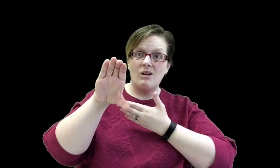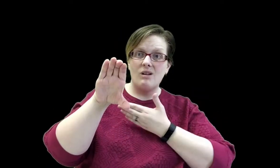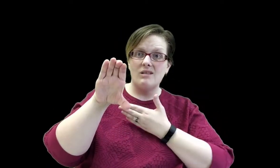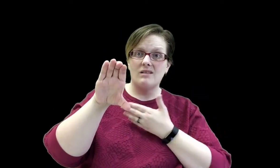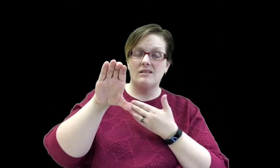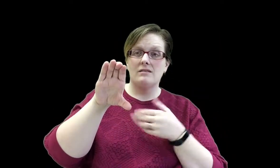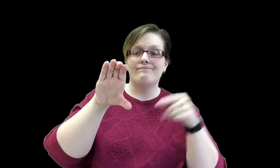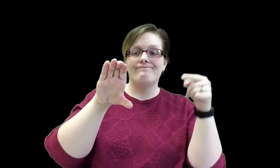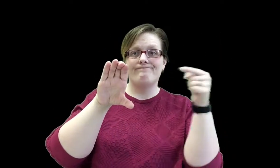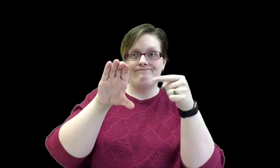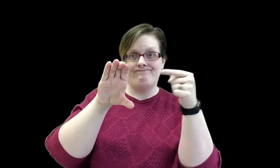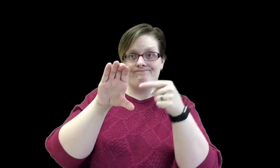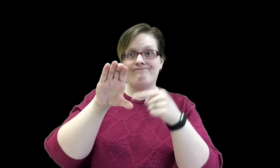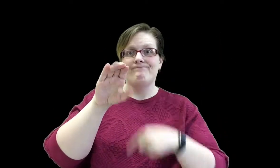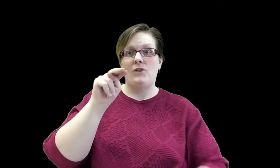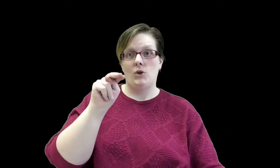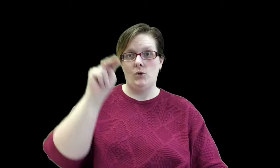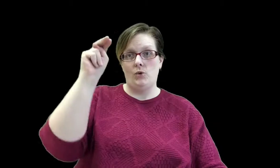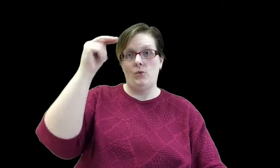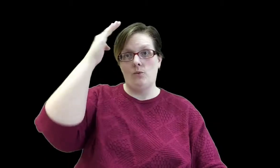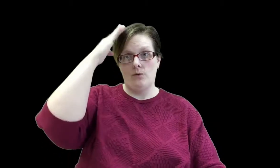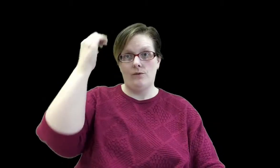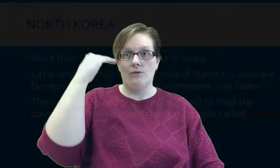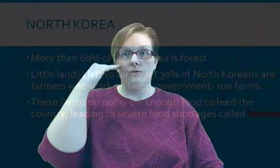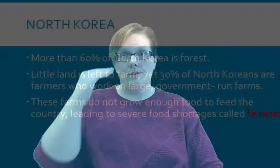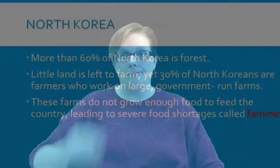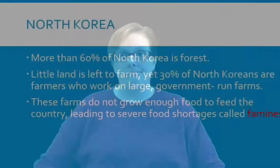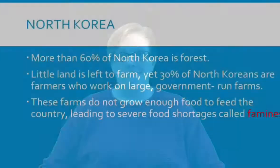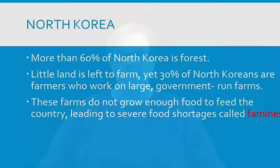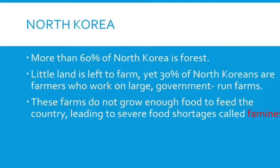is completely dark. That's North Korea.